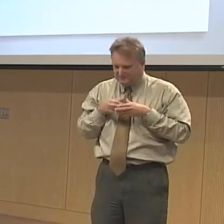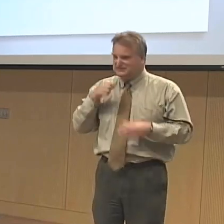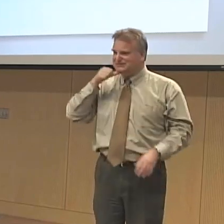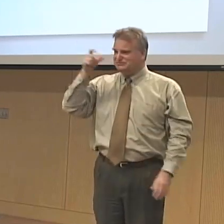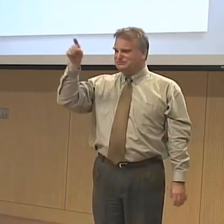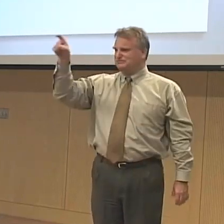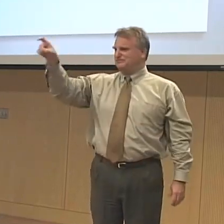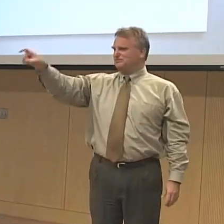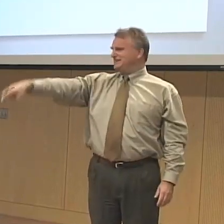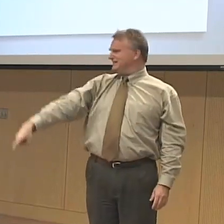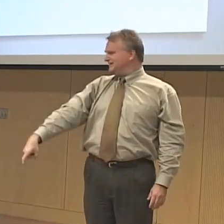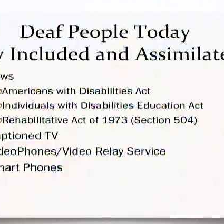of friends anymore.